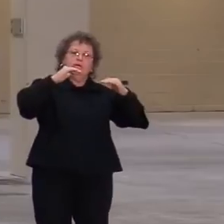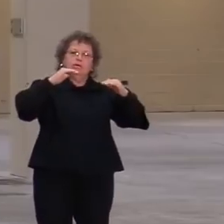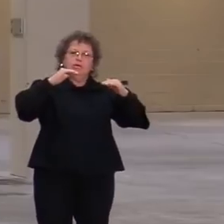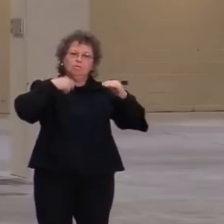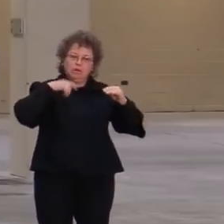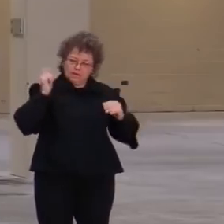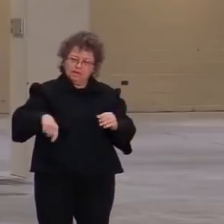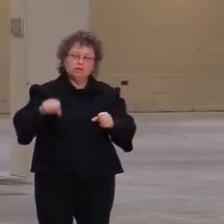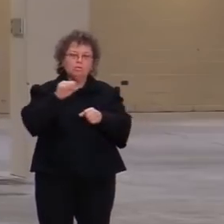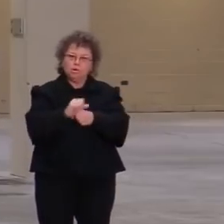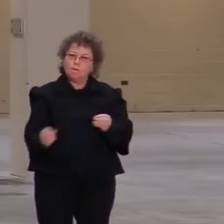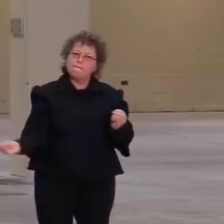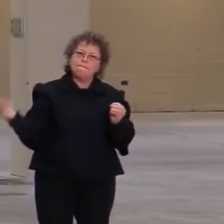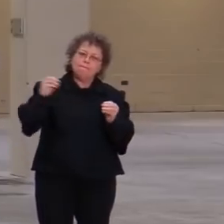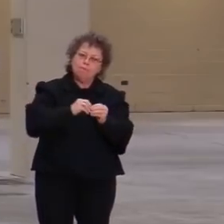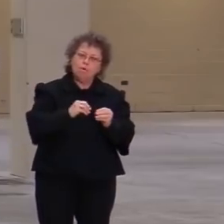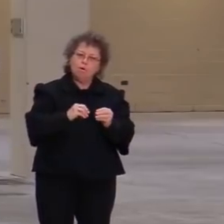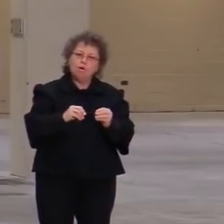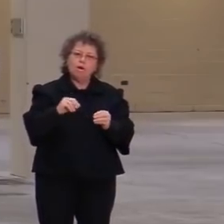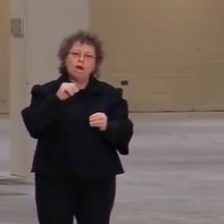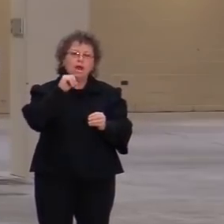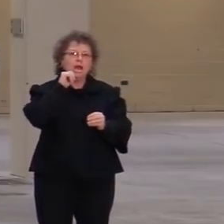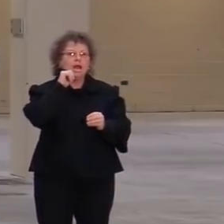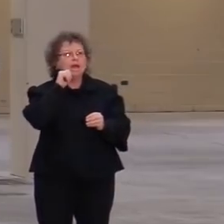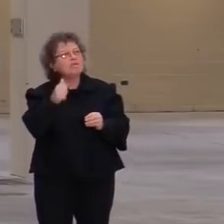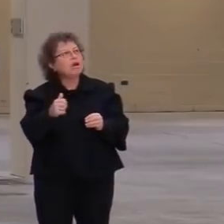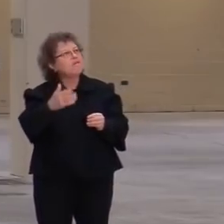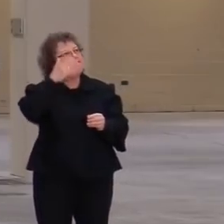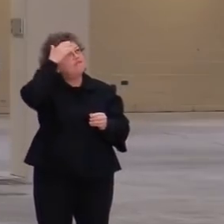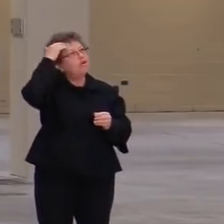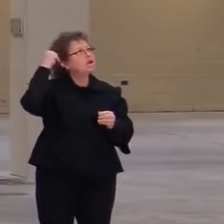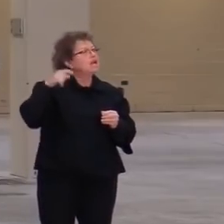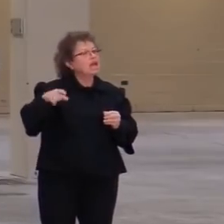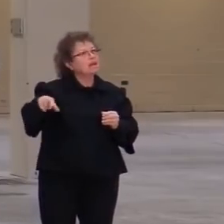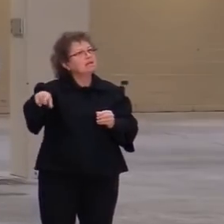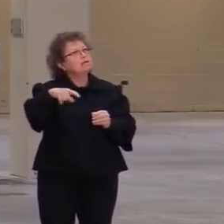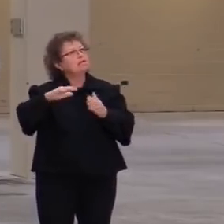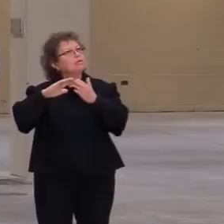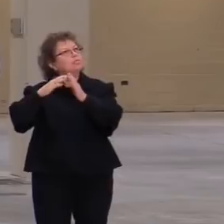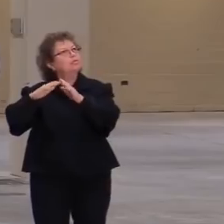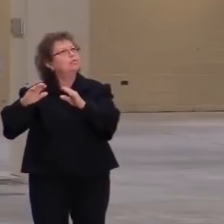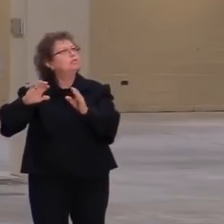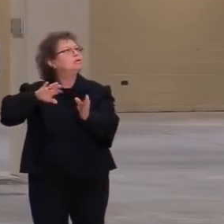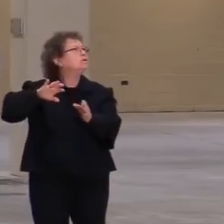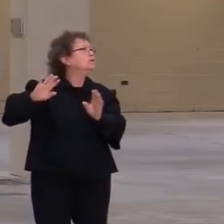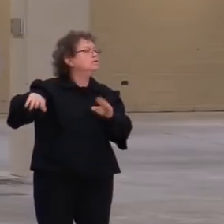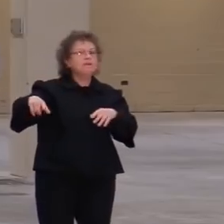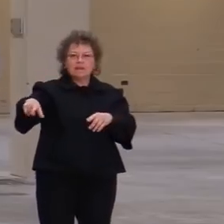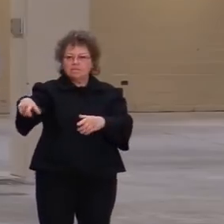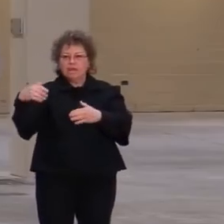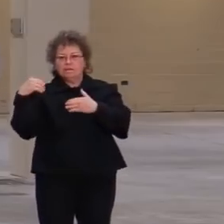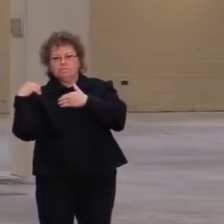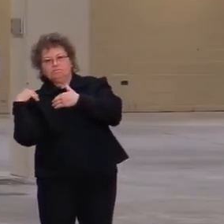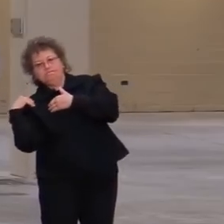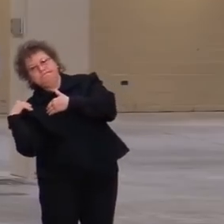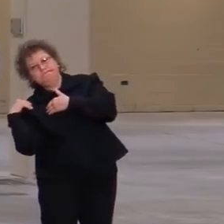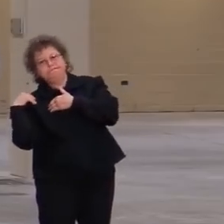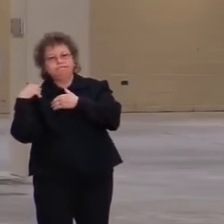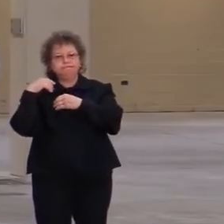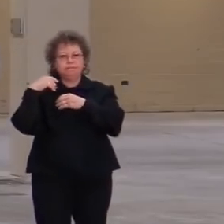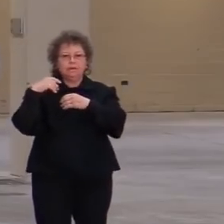more, and we can't turn our back on these communities who have shouldered the burden of this pandemic.